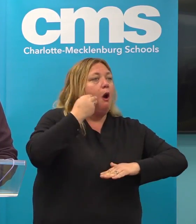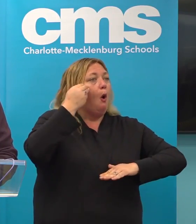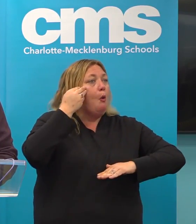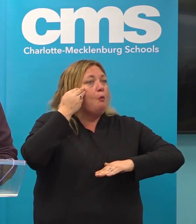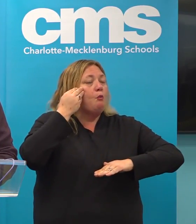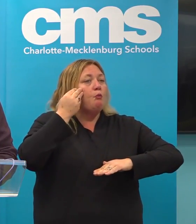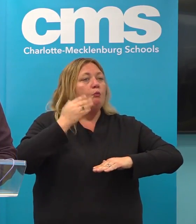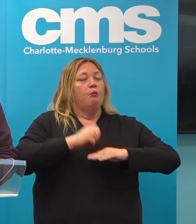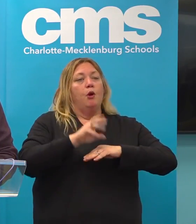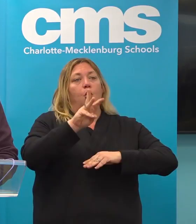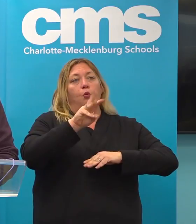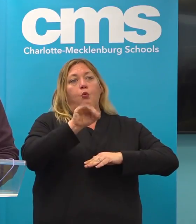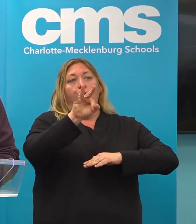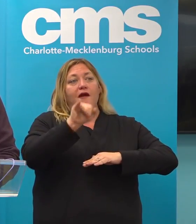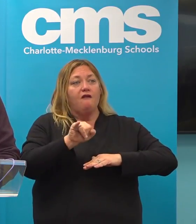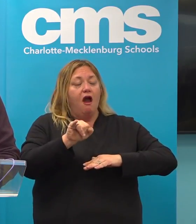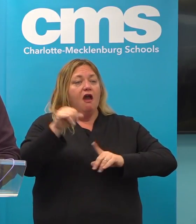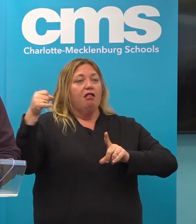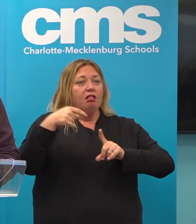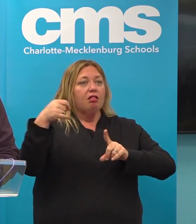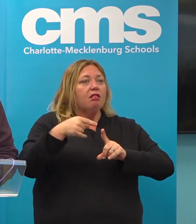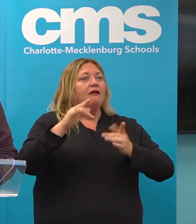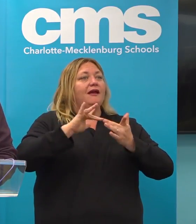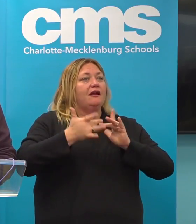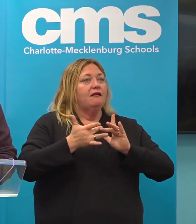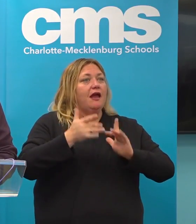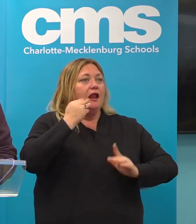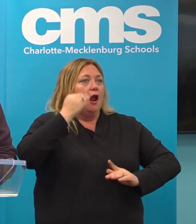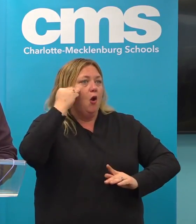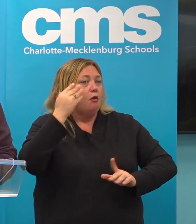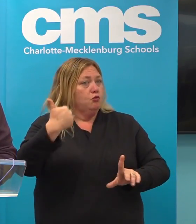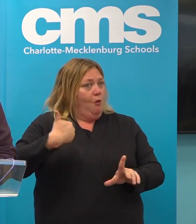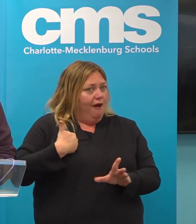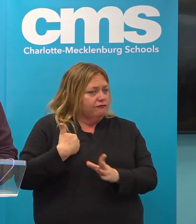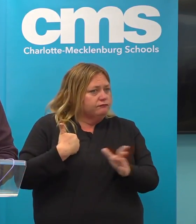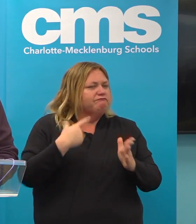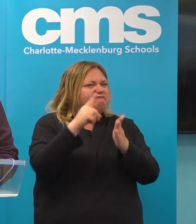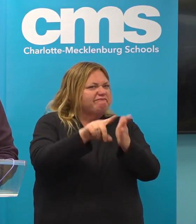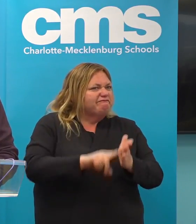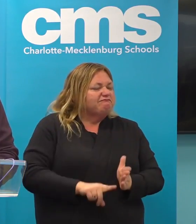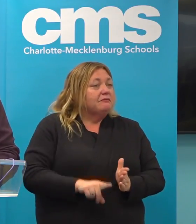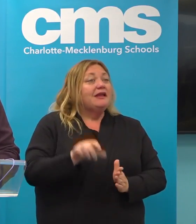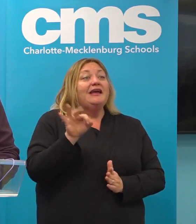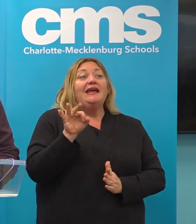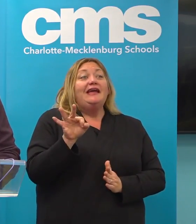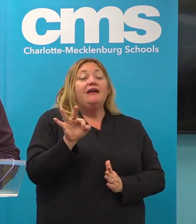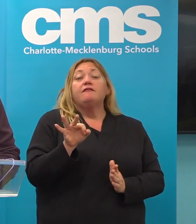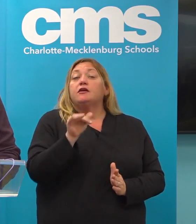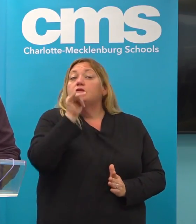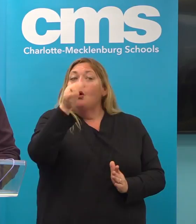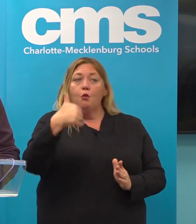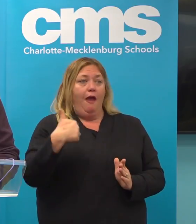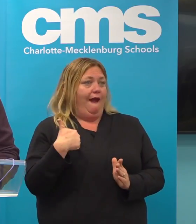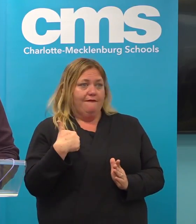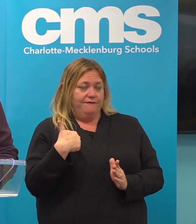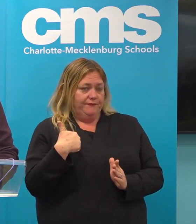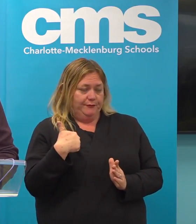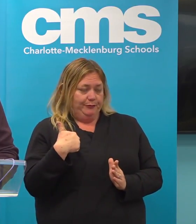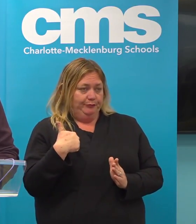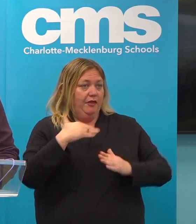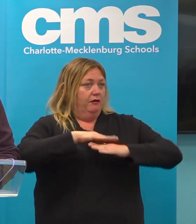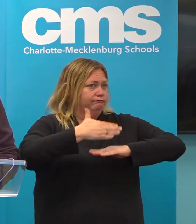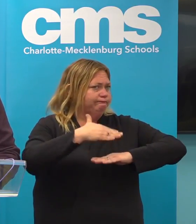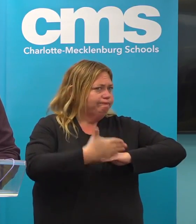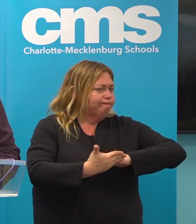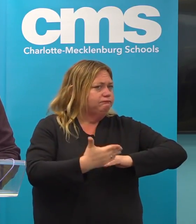and or Wi-Fi internet access at your home setting. In the event that you do not have access to a mobile device and